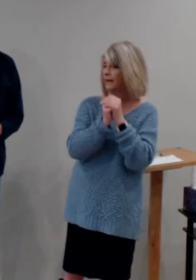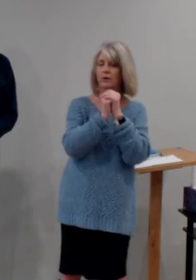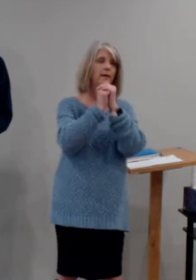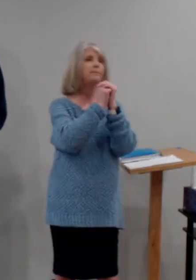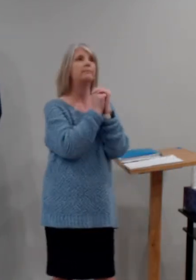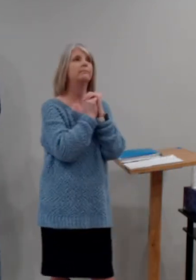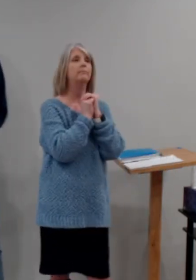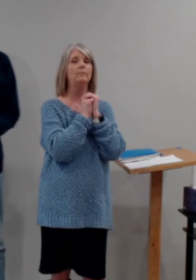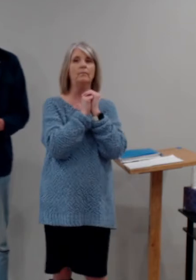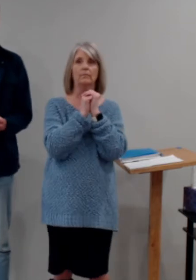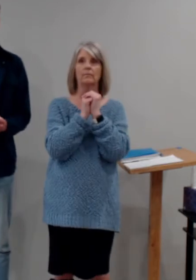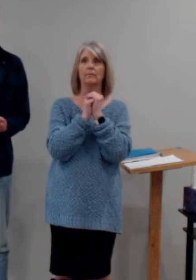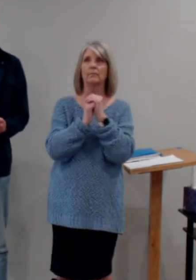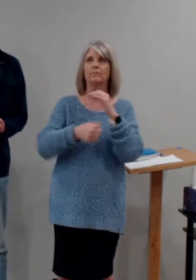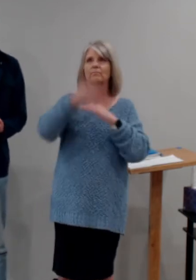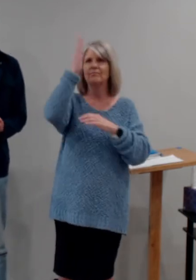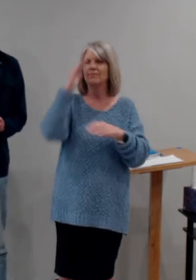ahead. God hate bad.